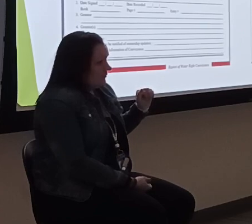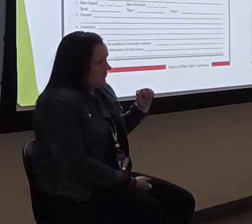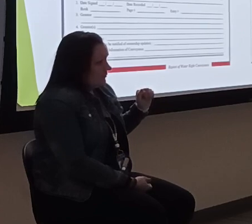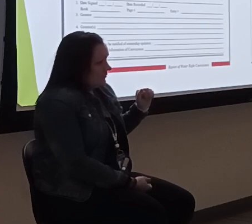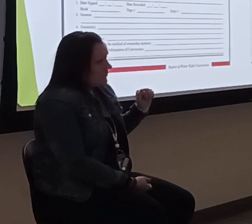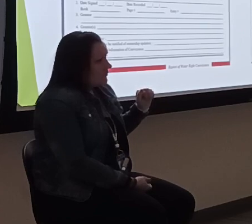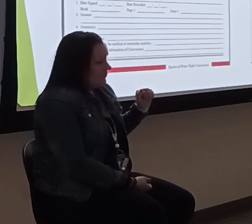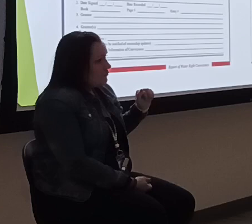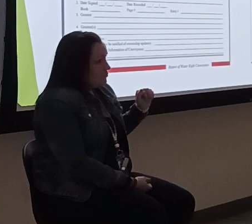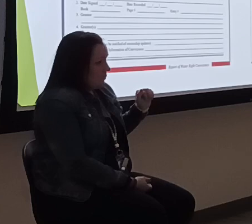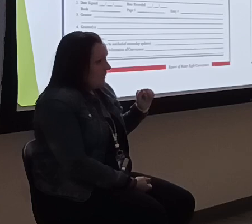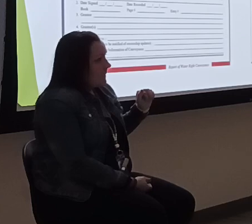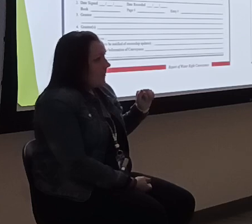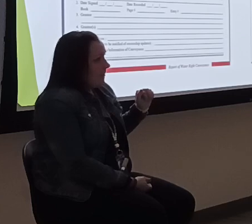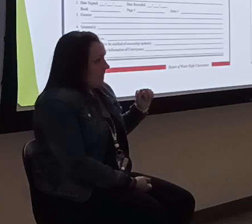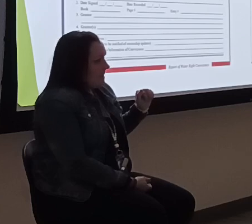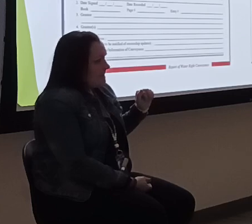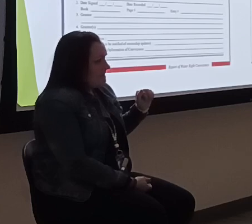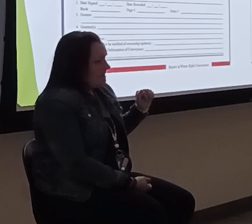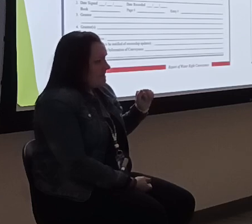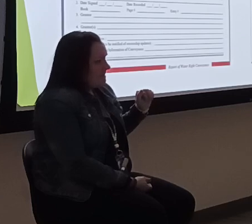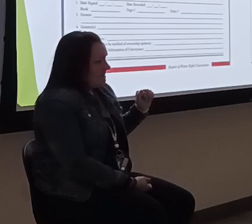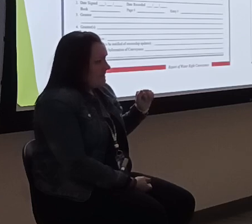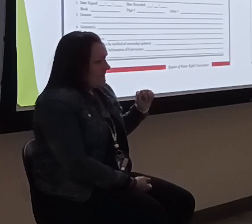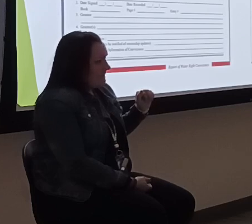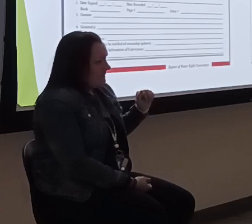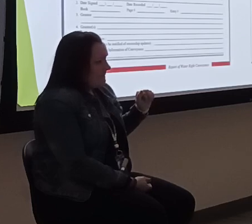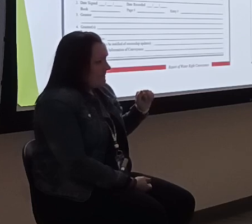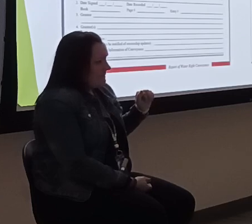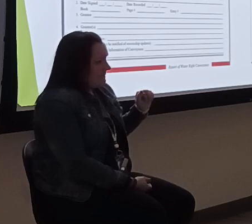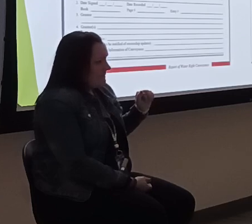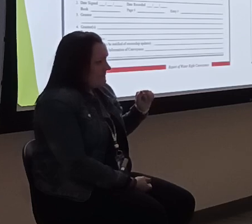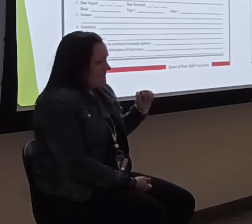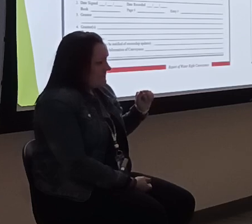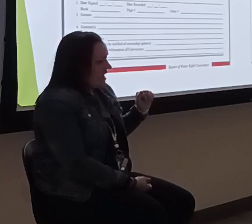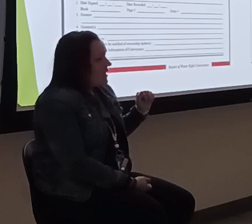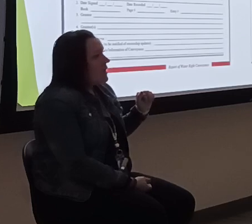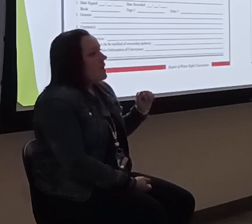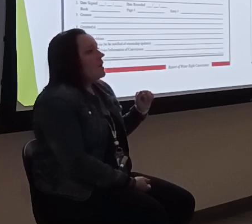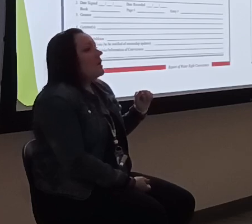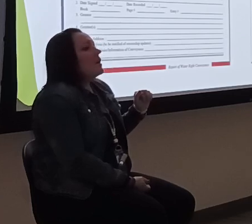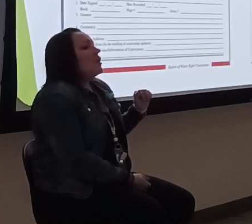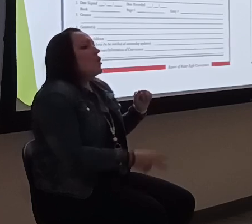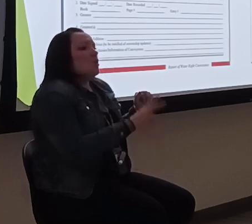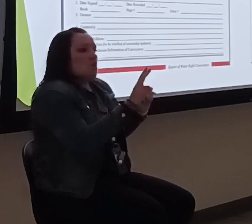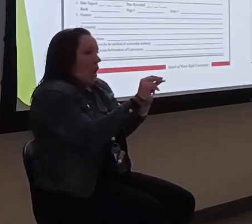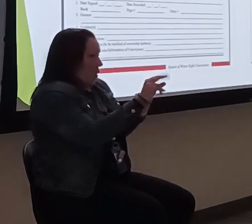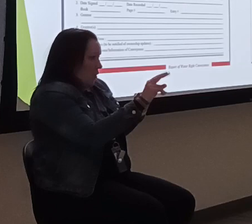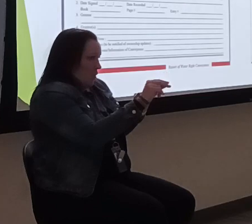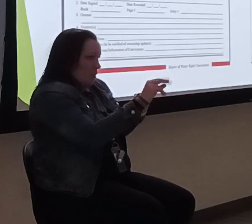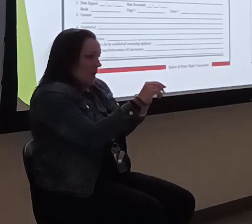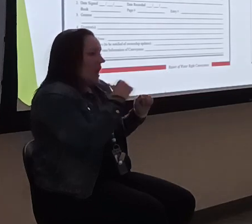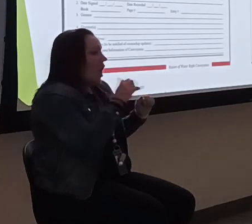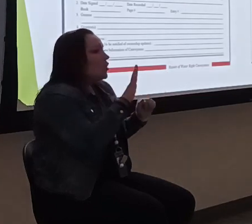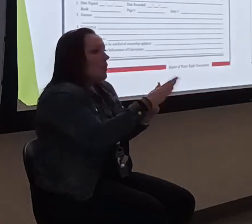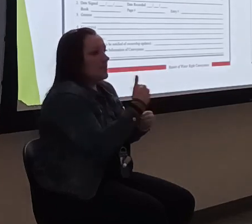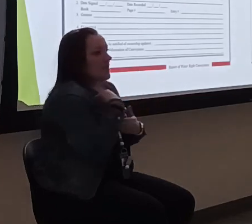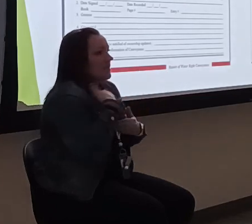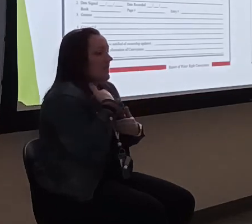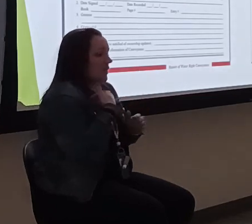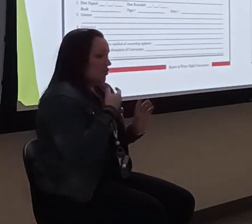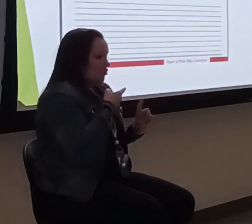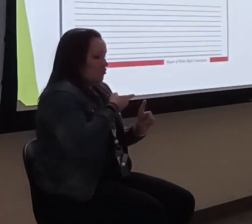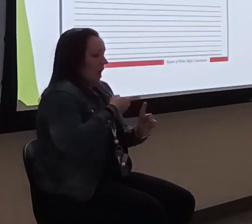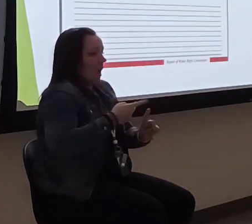form. If I have 2 acres of irrigation and I convey to you about half of that, 1 acre of irrigation, you would be